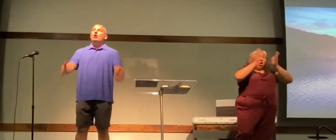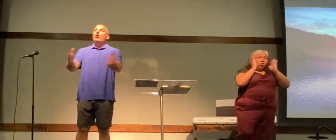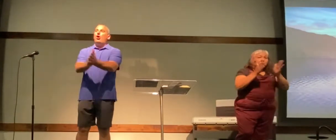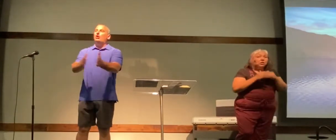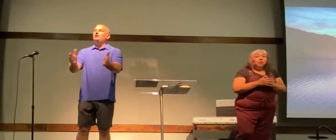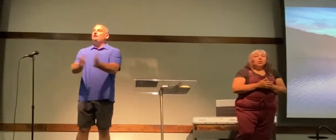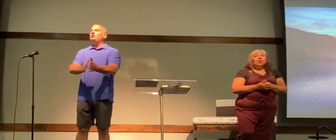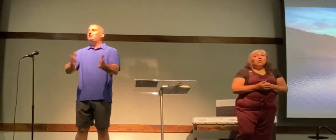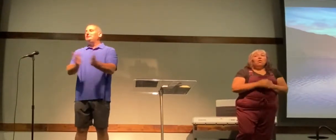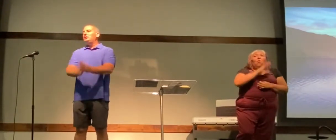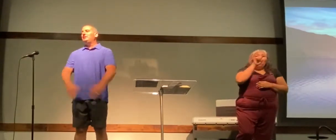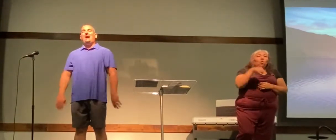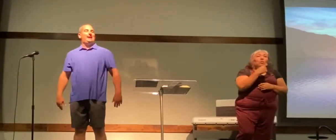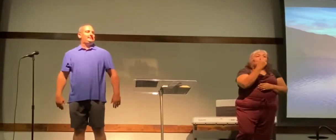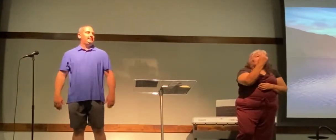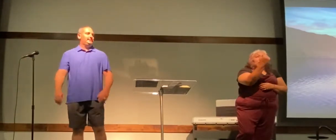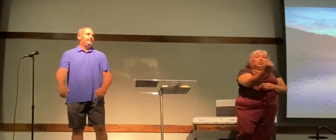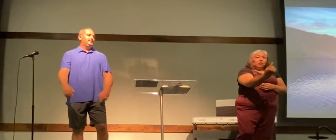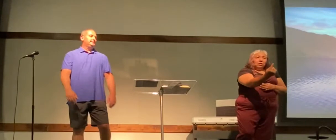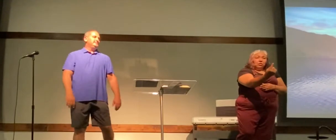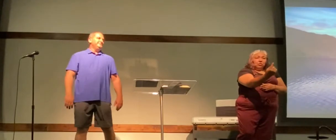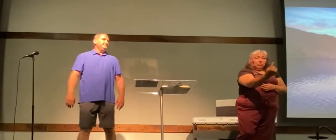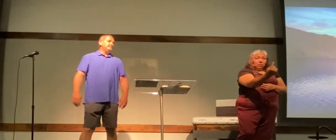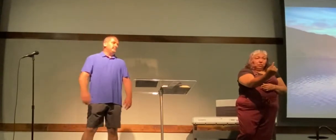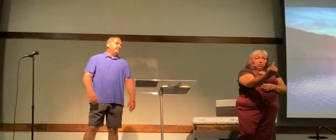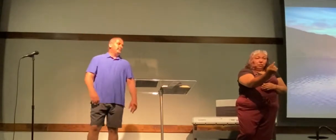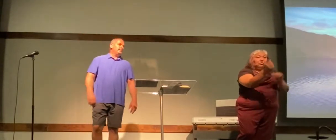consciousness. Only you can do that.